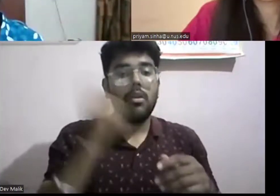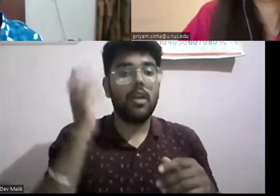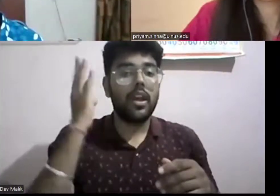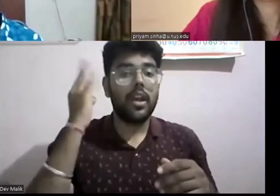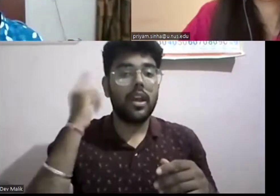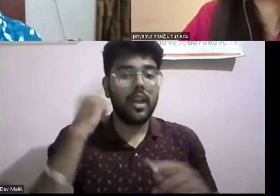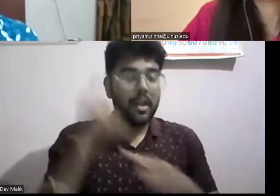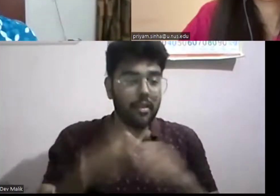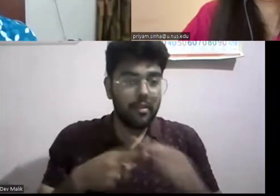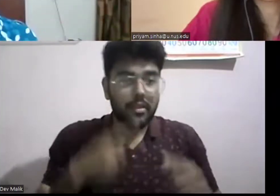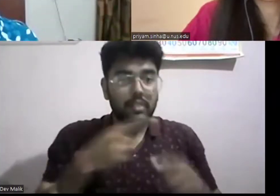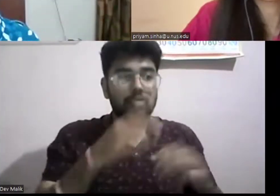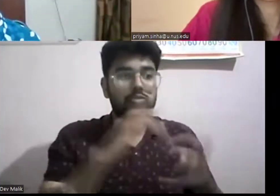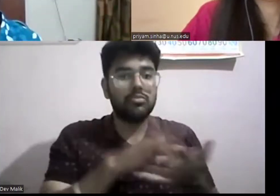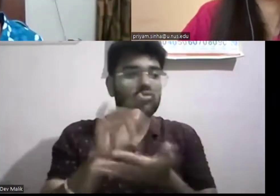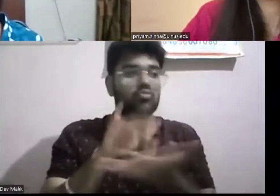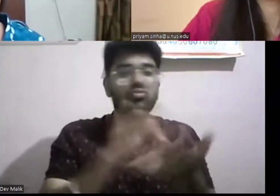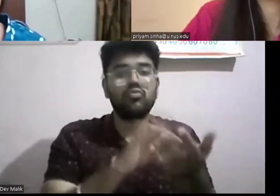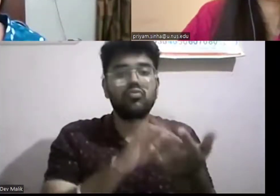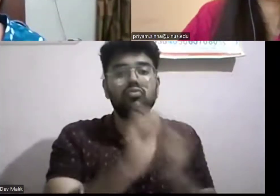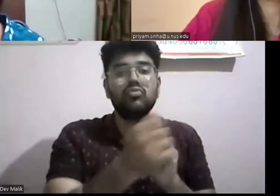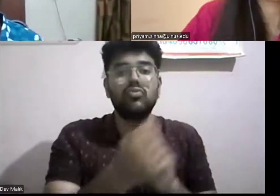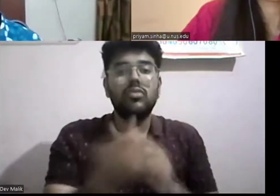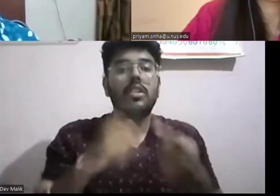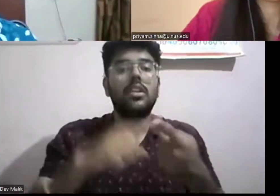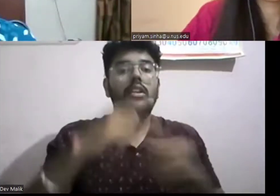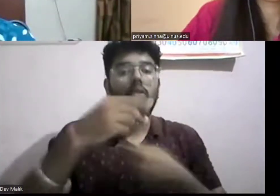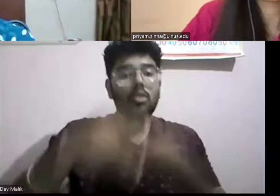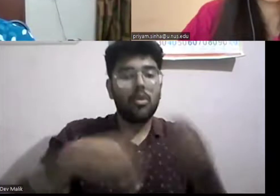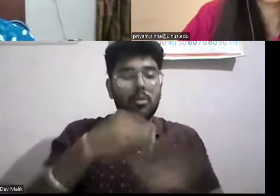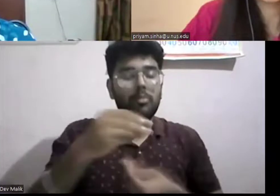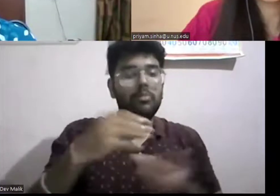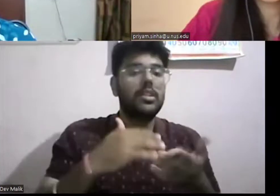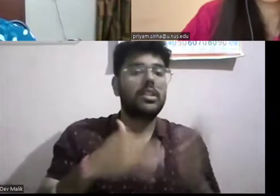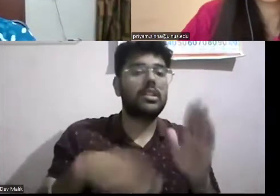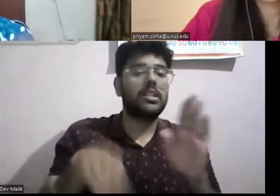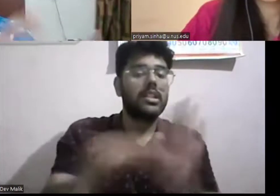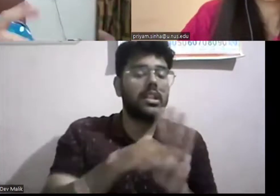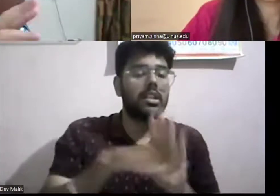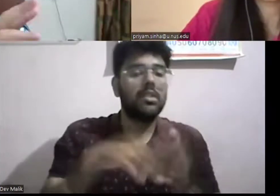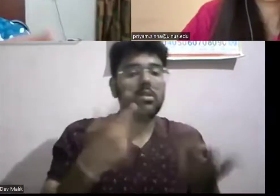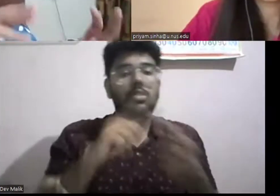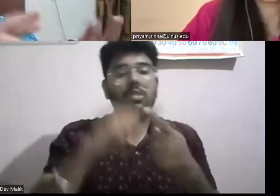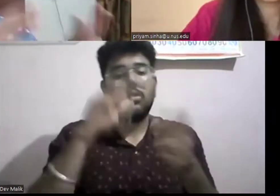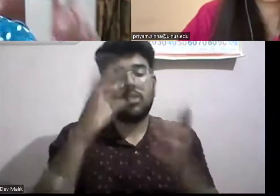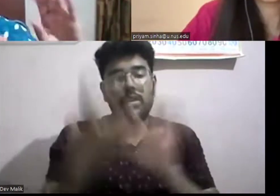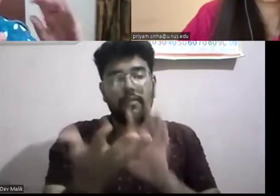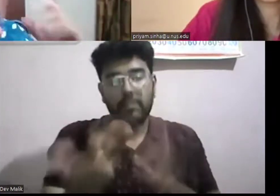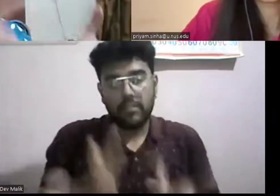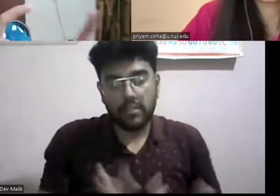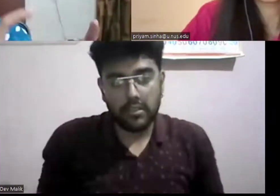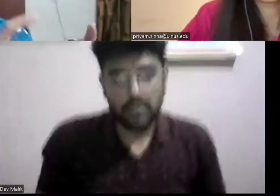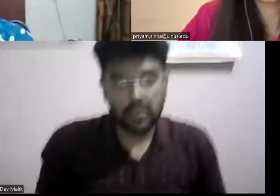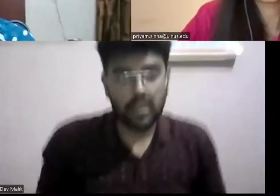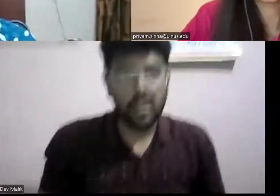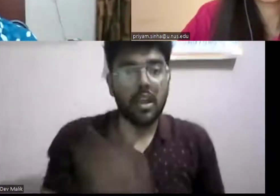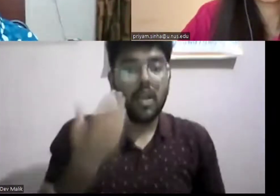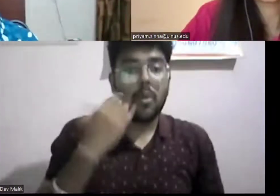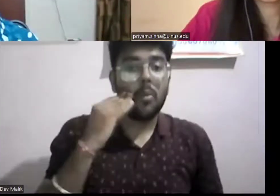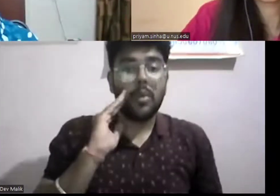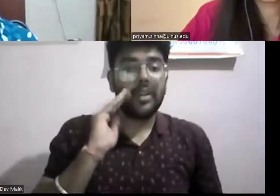geographical location, because of the economic status, and definitely when these women are placed in the